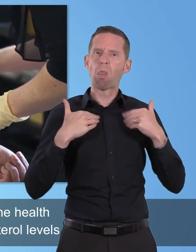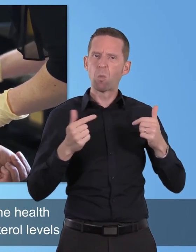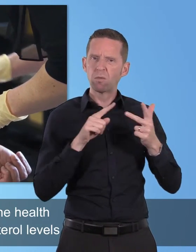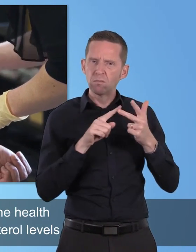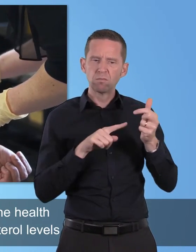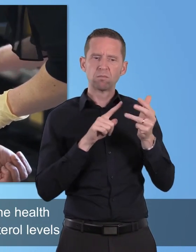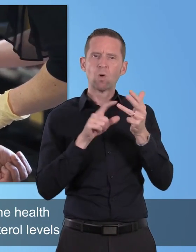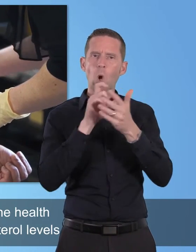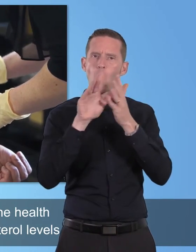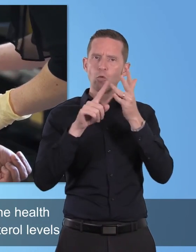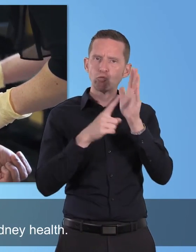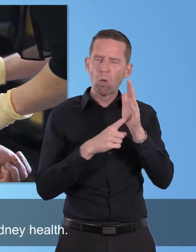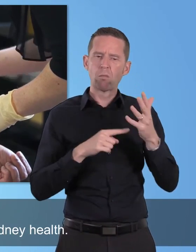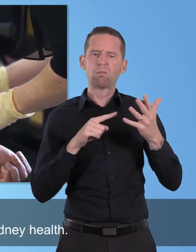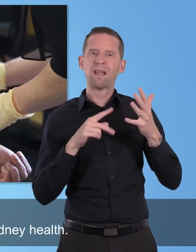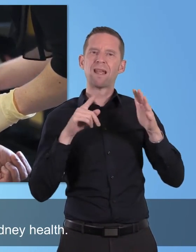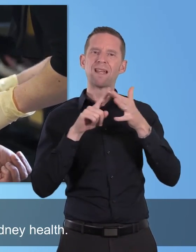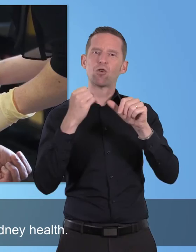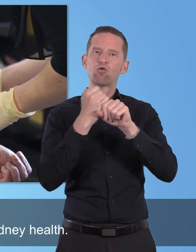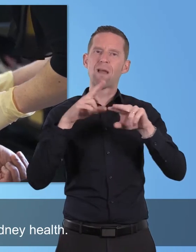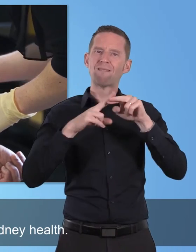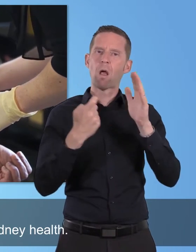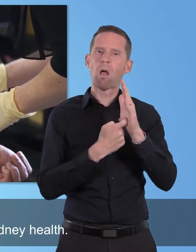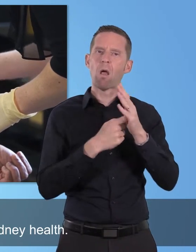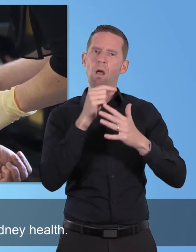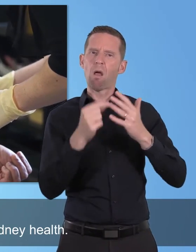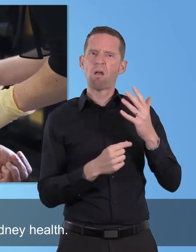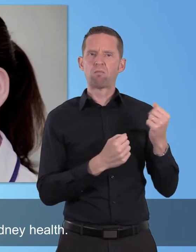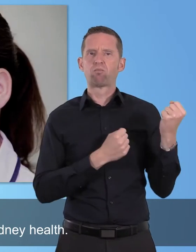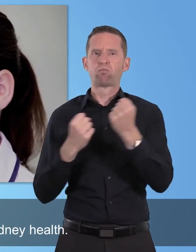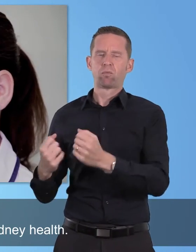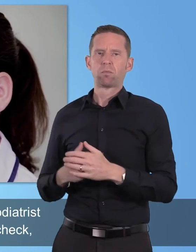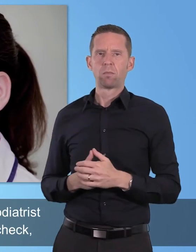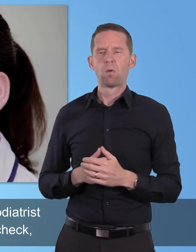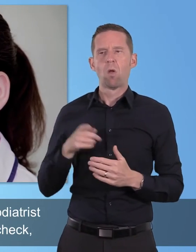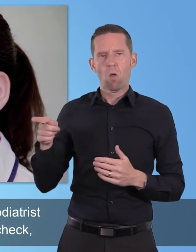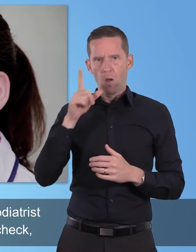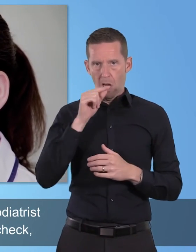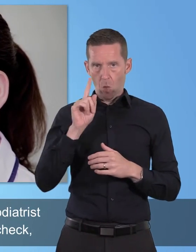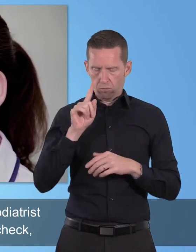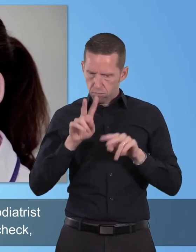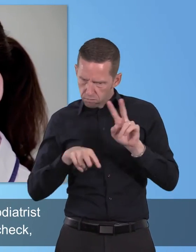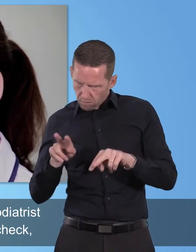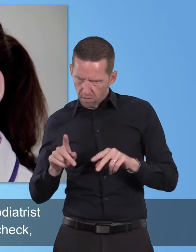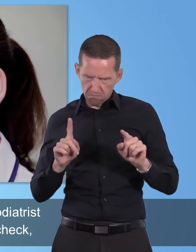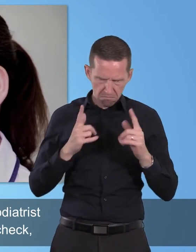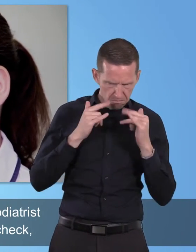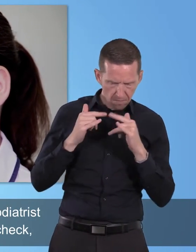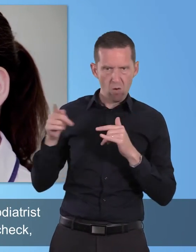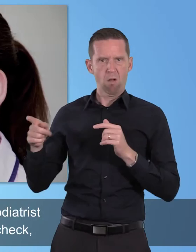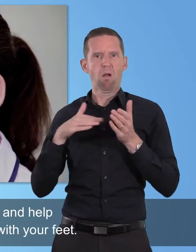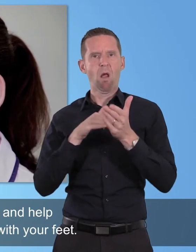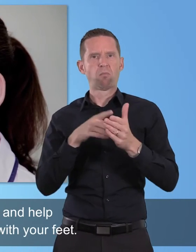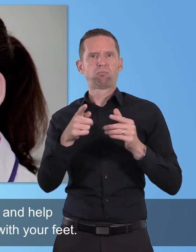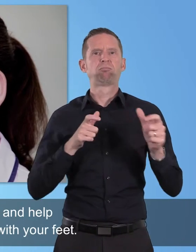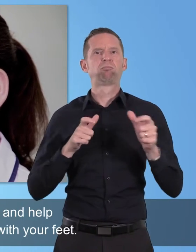results, your cholesterol levels and your EGFR for kidney health. Your diabetes podiatrist will be able to